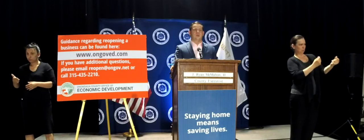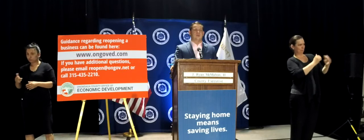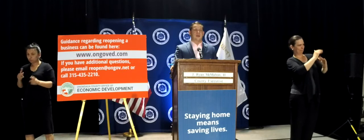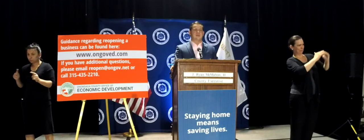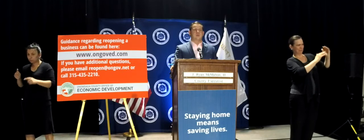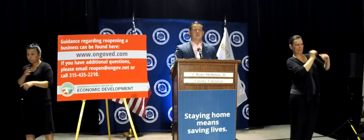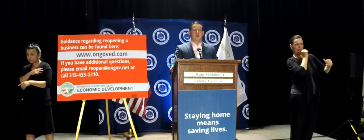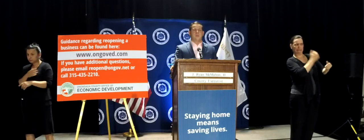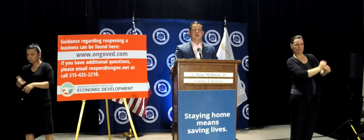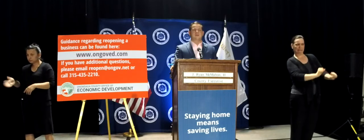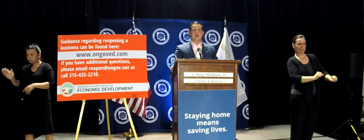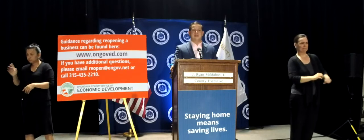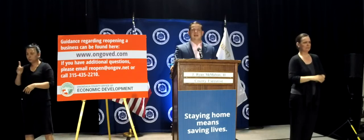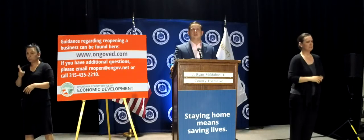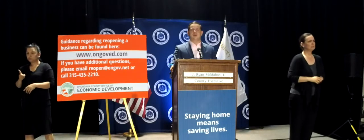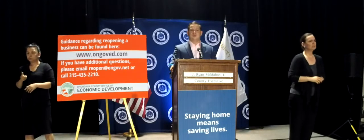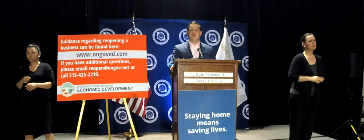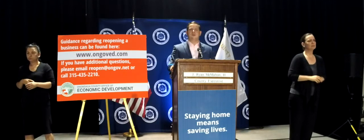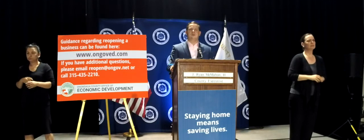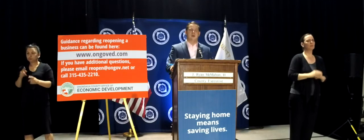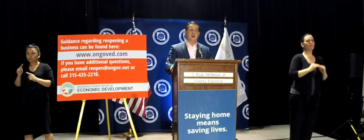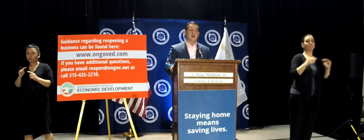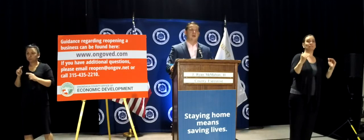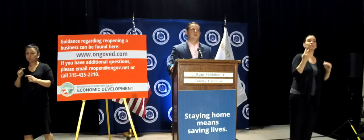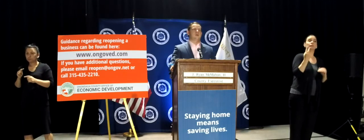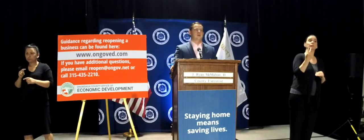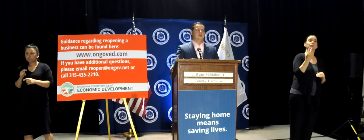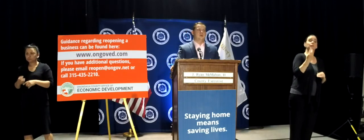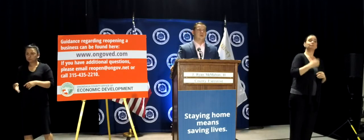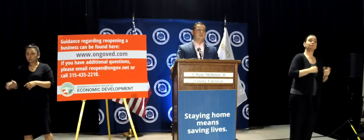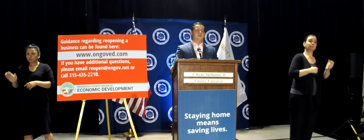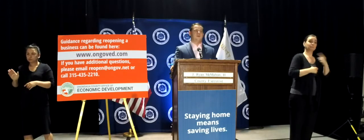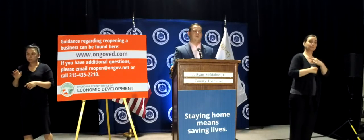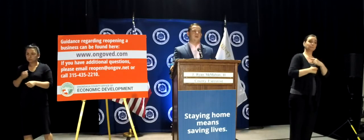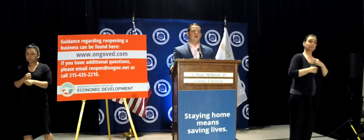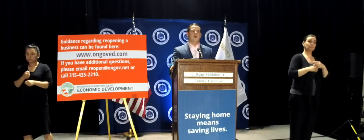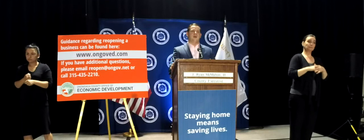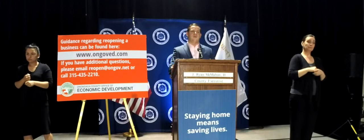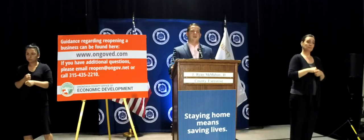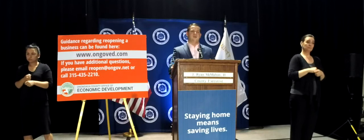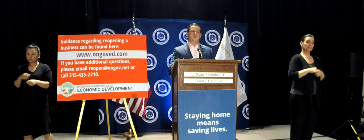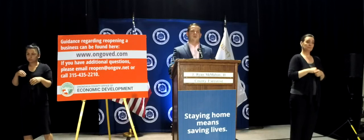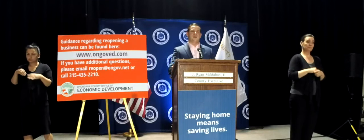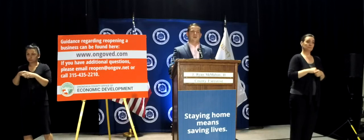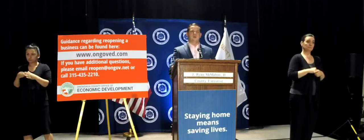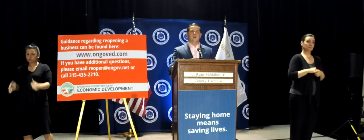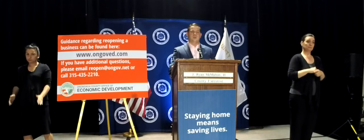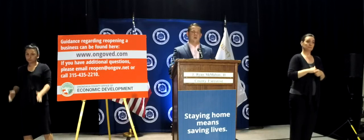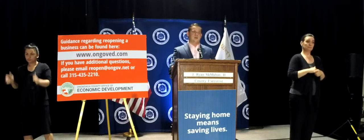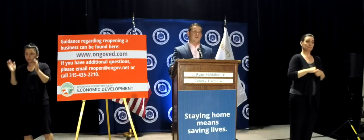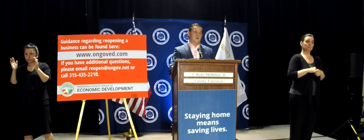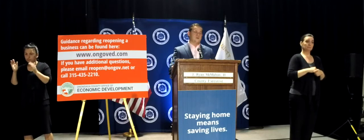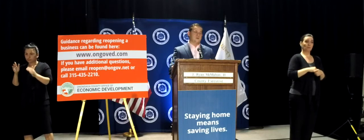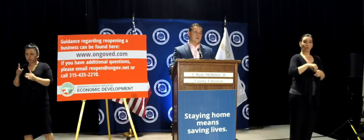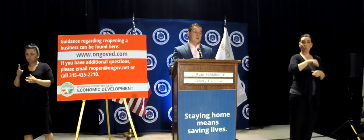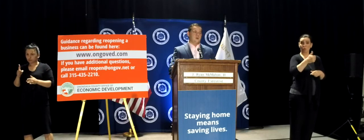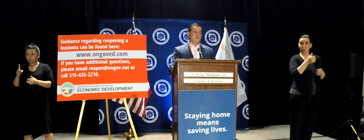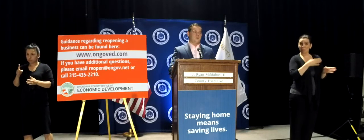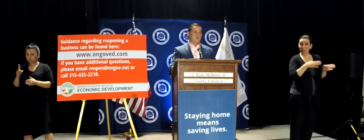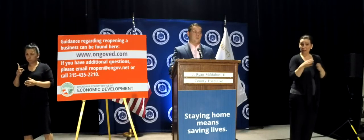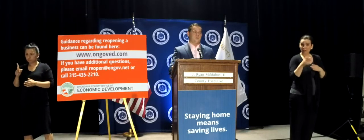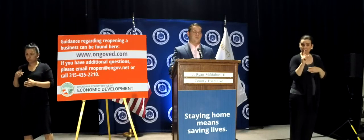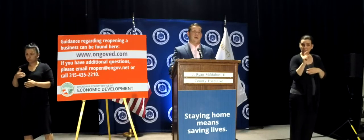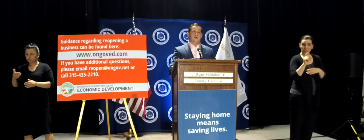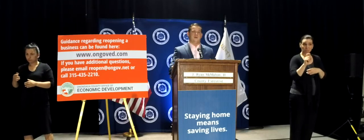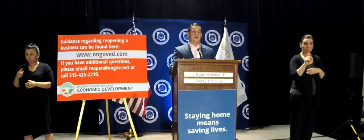We're assessing. We brought back some contact tracers, specifically going into phase 2. One of the things we're going to be ready for is